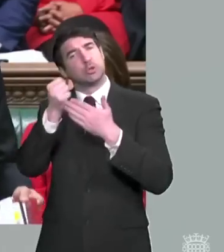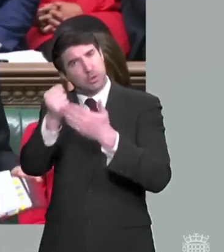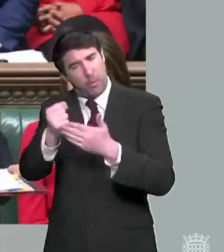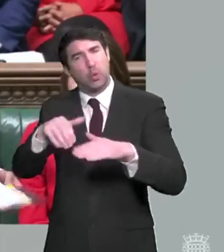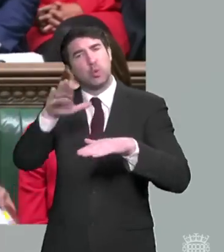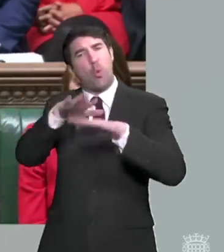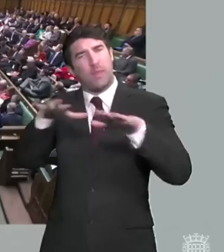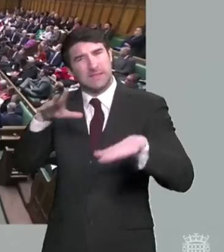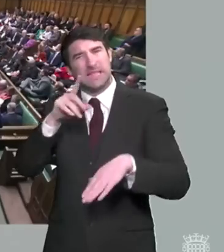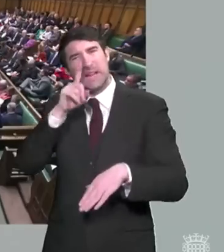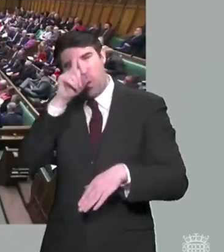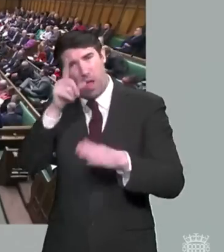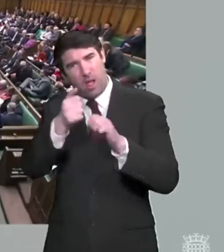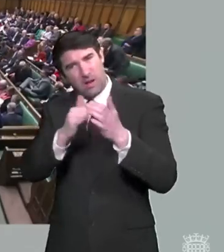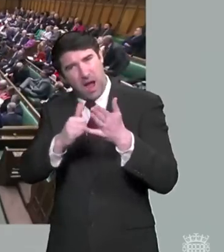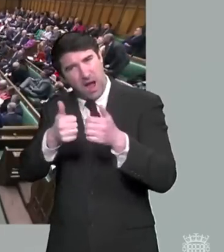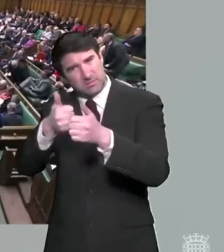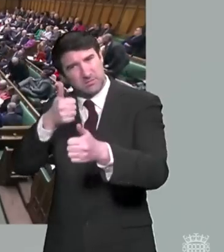to do.